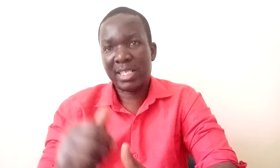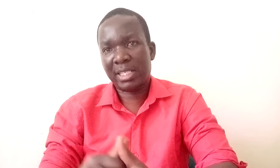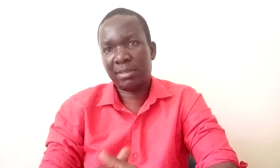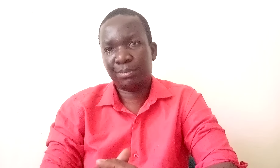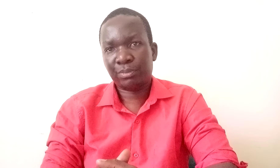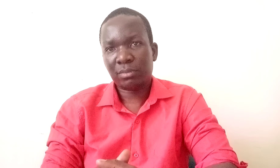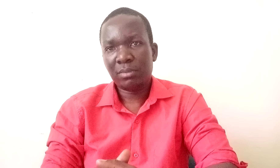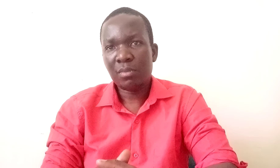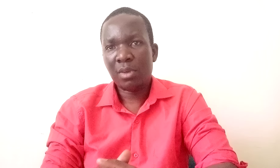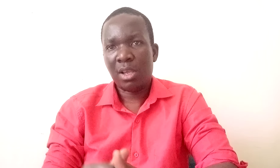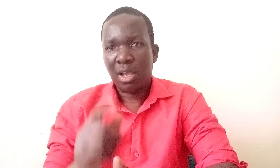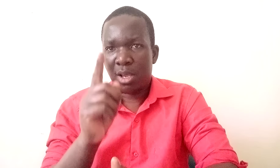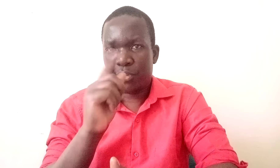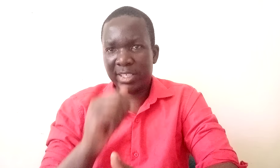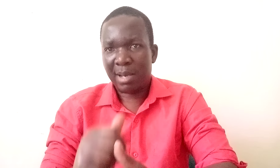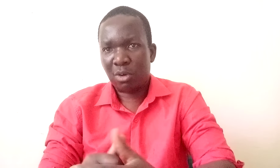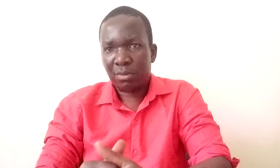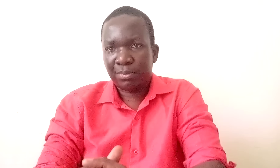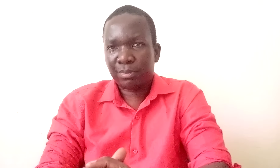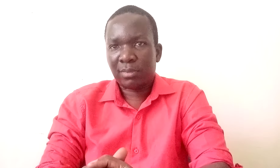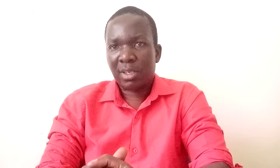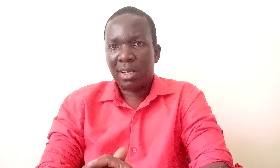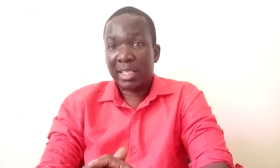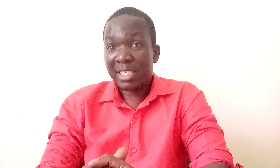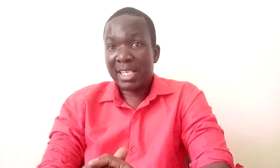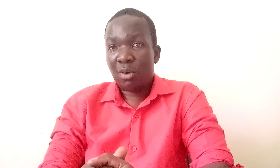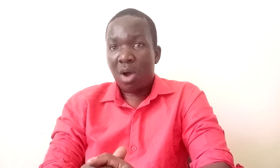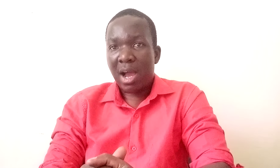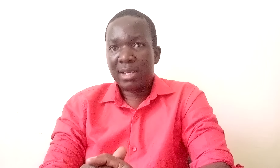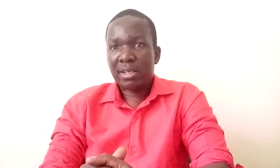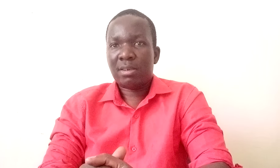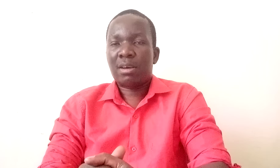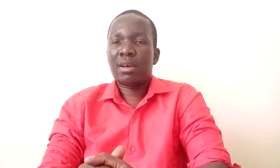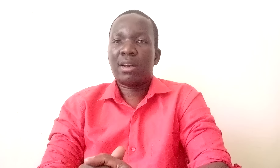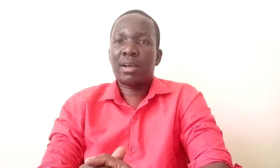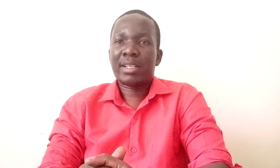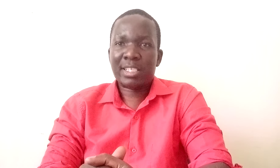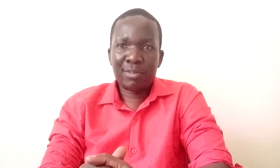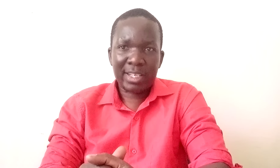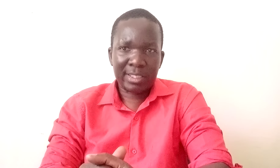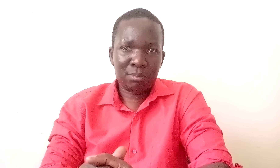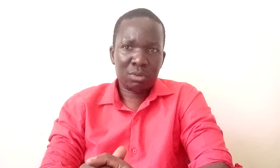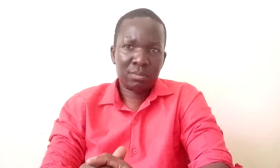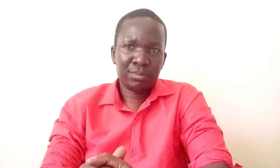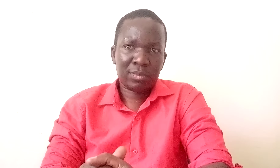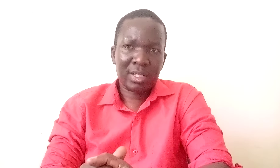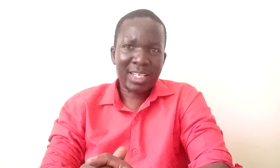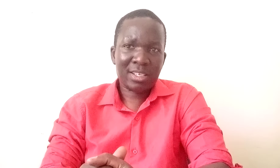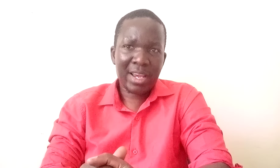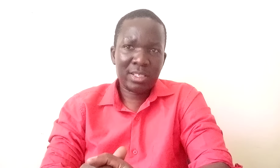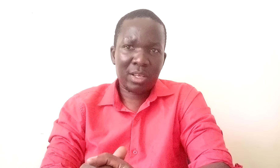it. For example, let us write the word, let us give an example. Let us write the